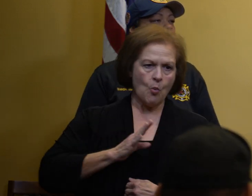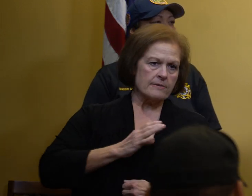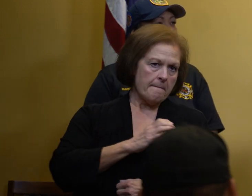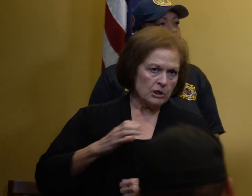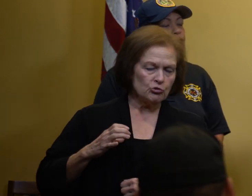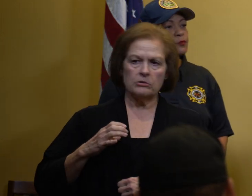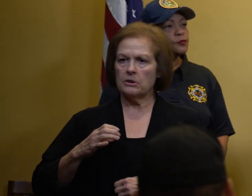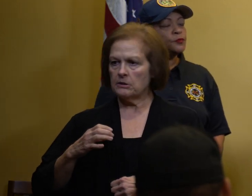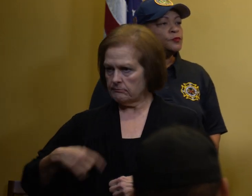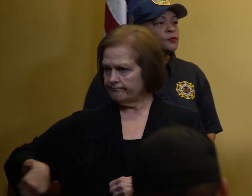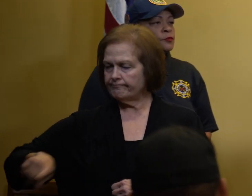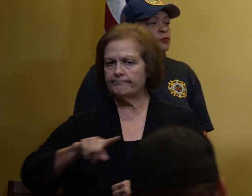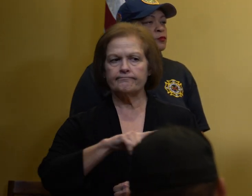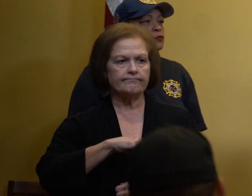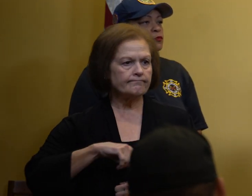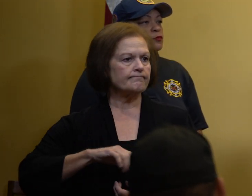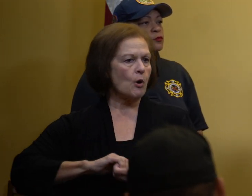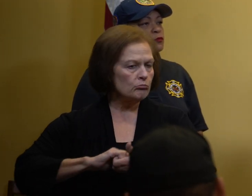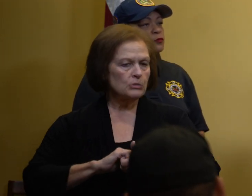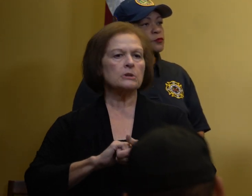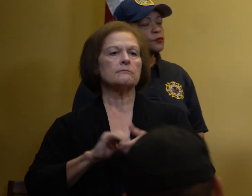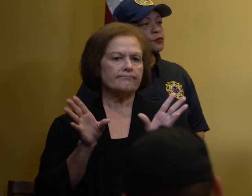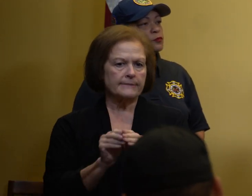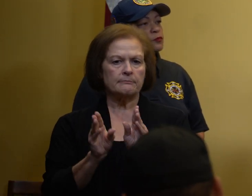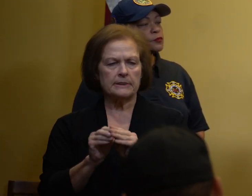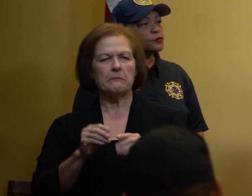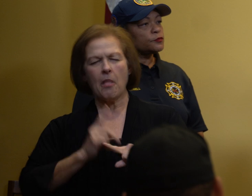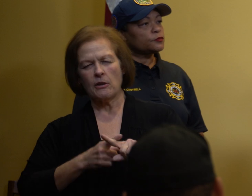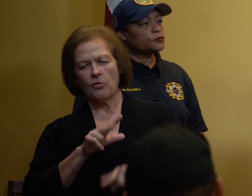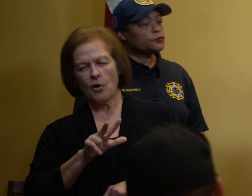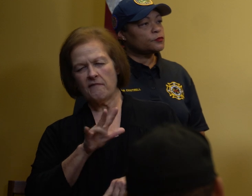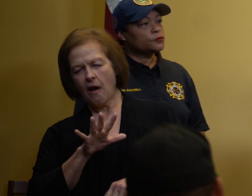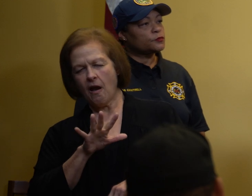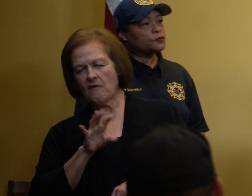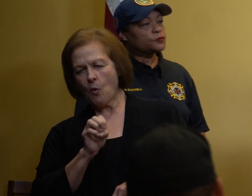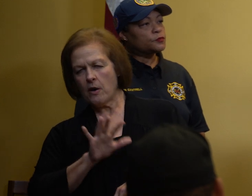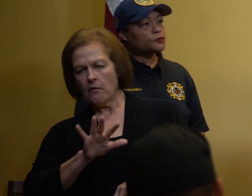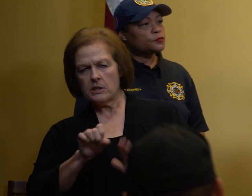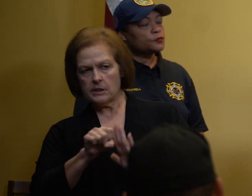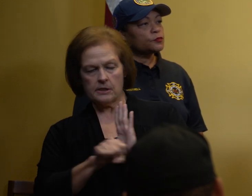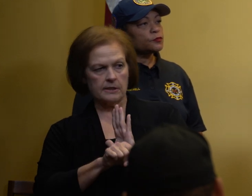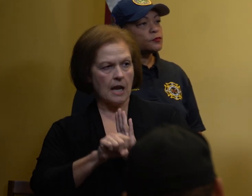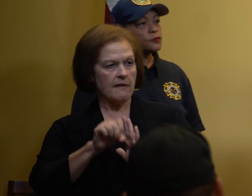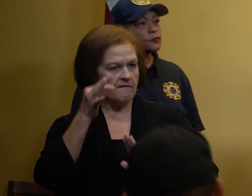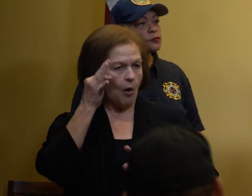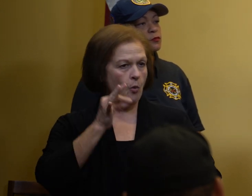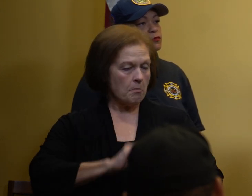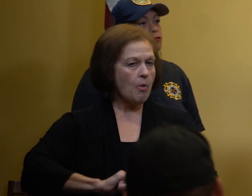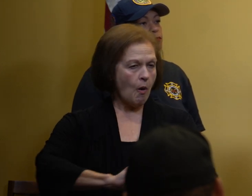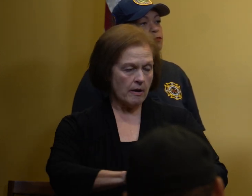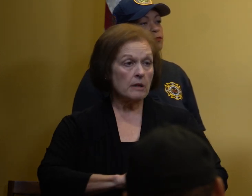commissions, all of our relevant stakeholders, plus about 35 to 40 other state and federal partners. I mean, it